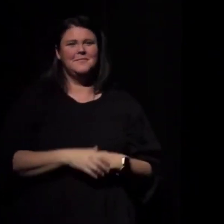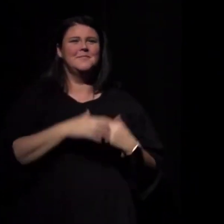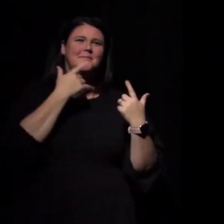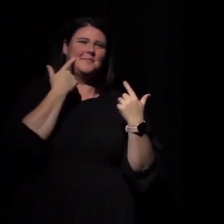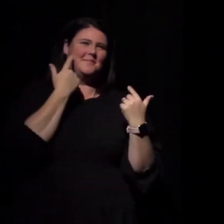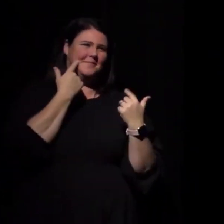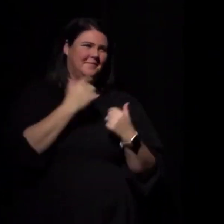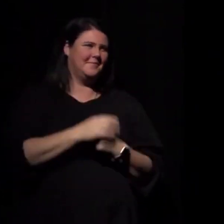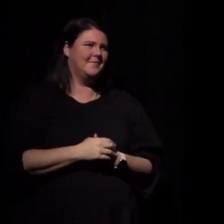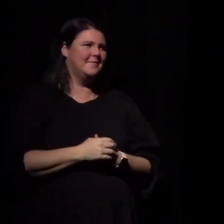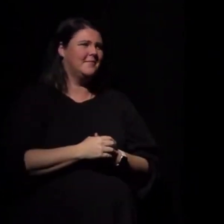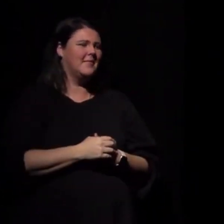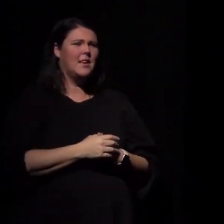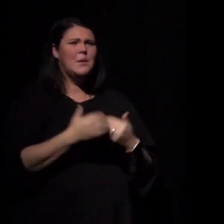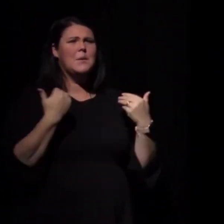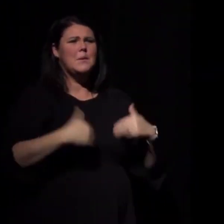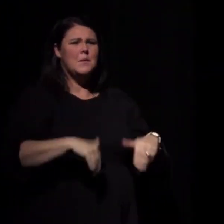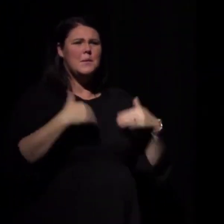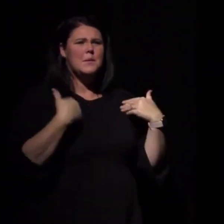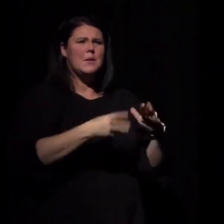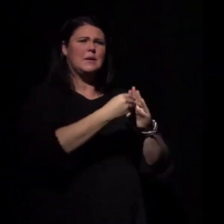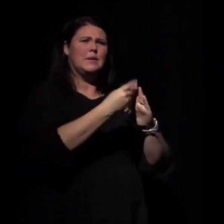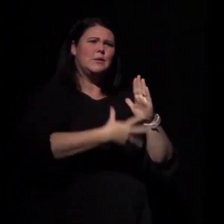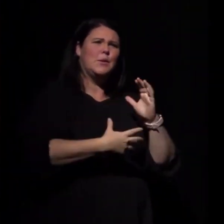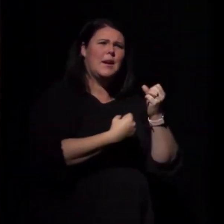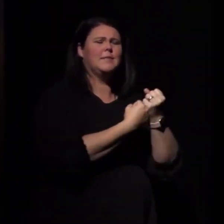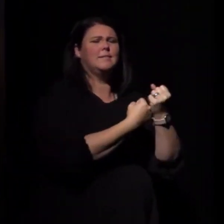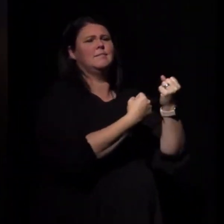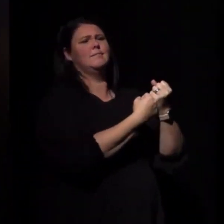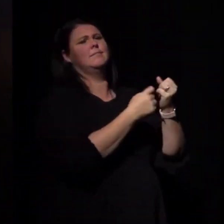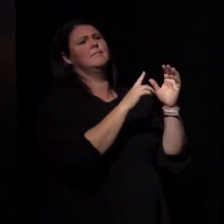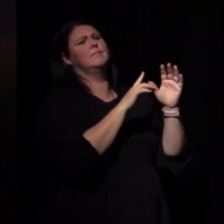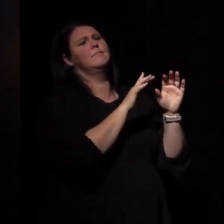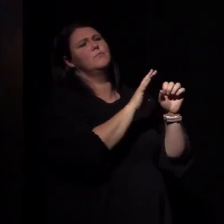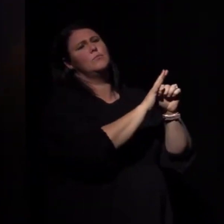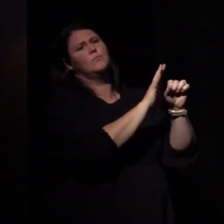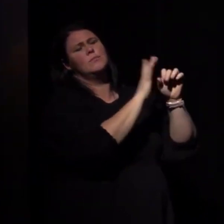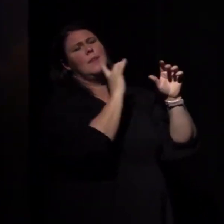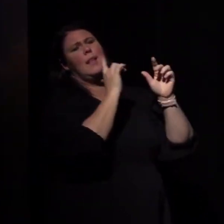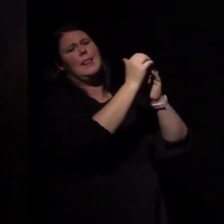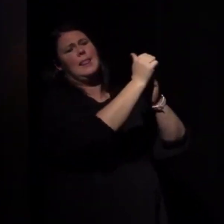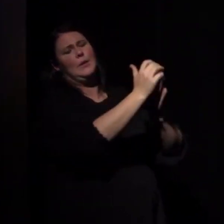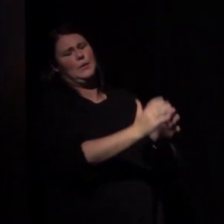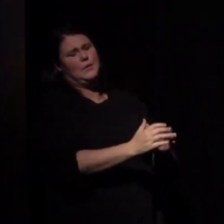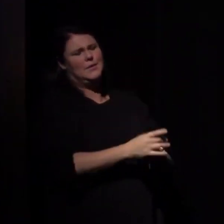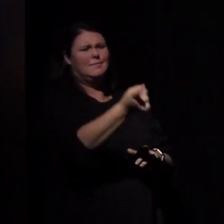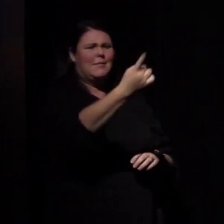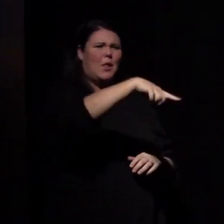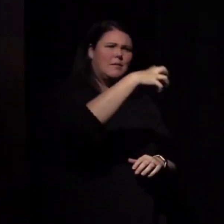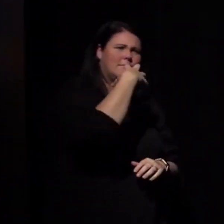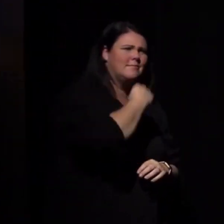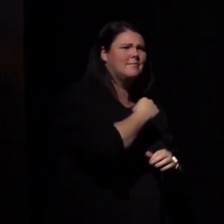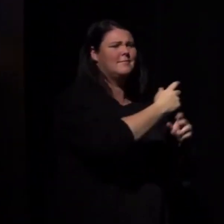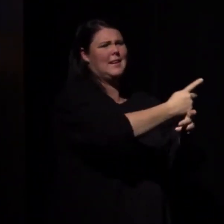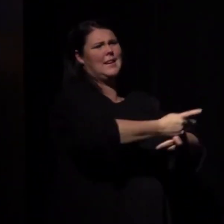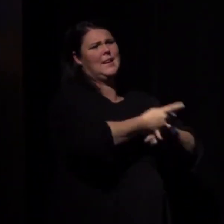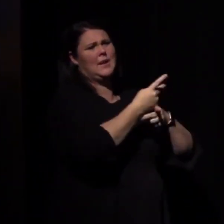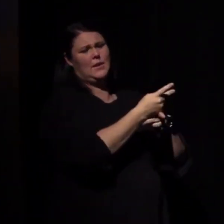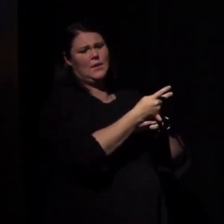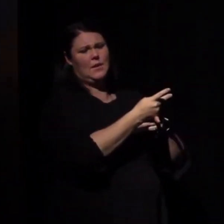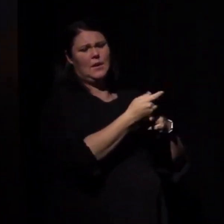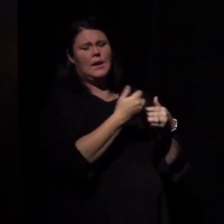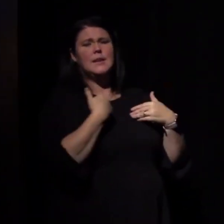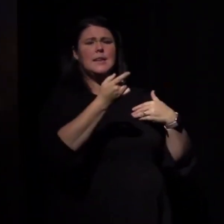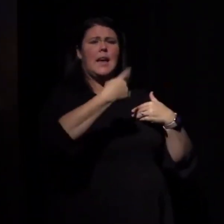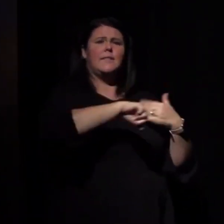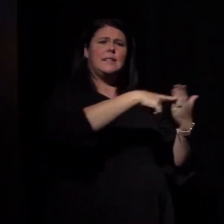It's so great to see a room filled with student advocates and student leaders. You are the people who care enough to have these